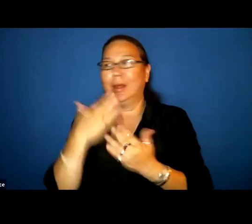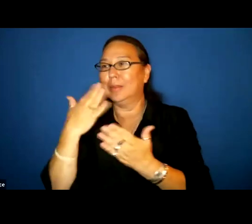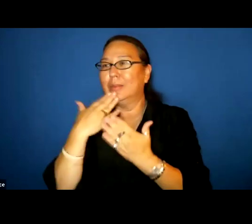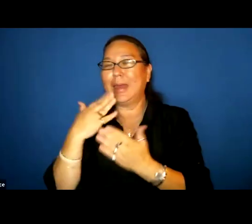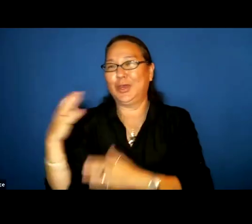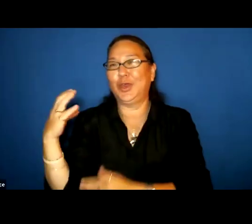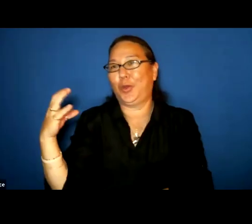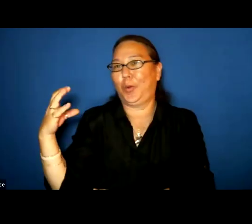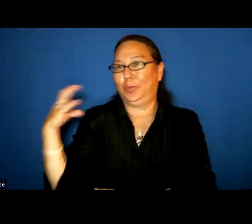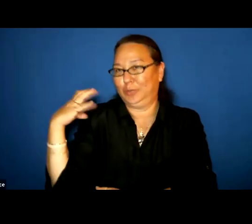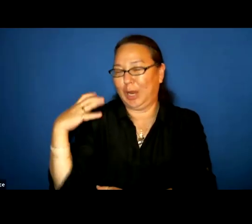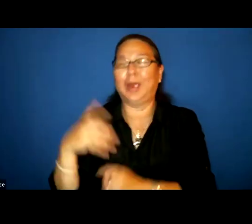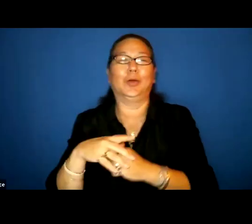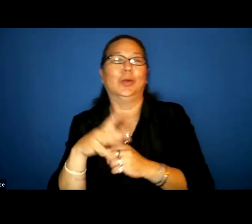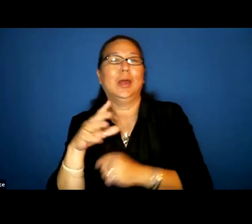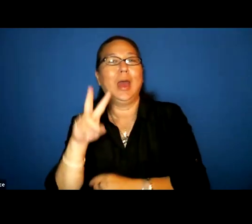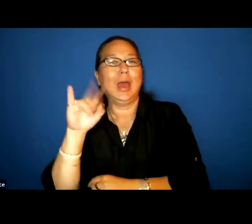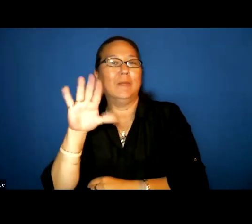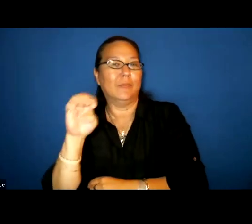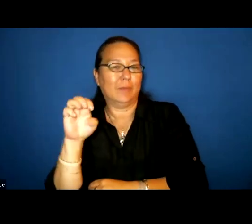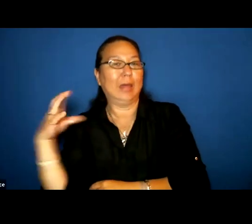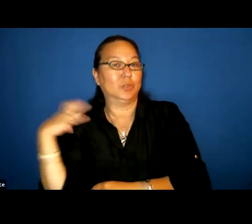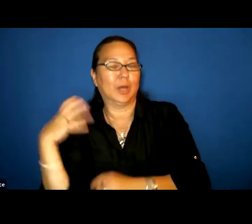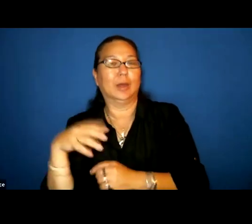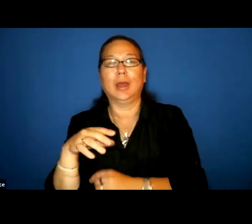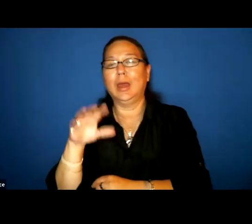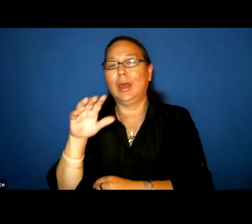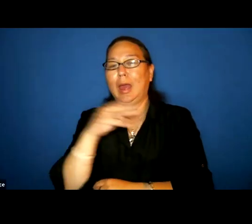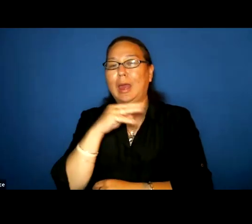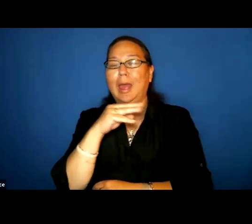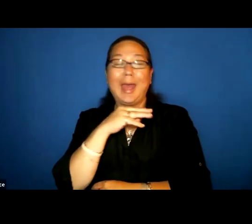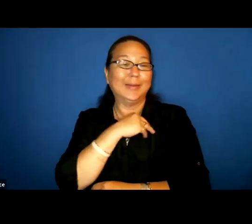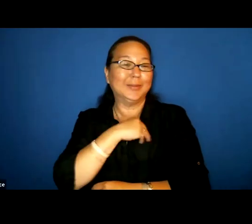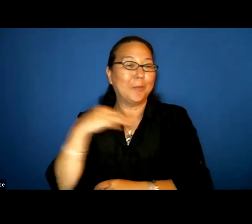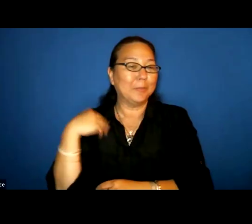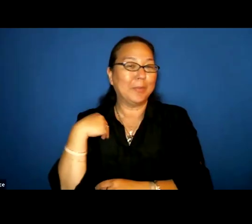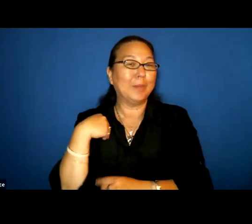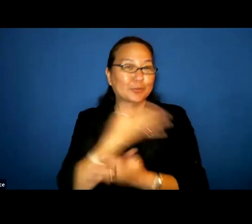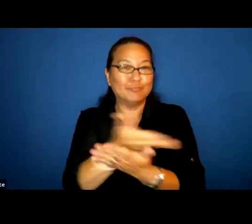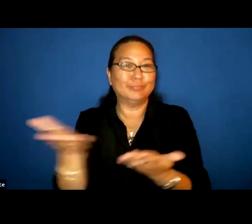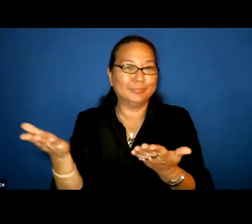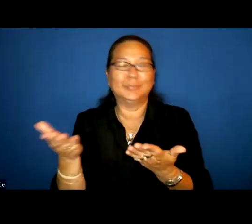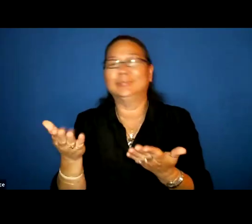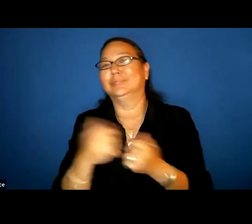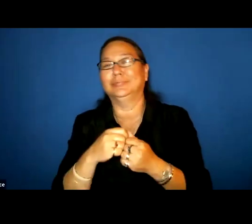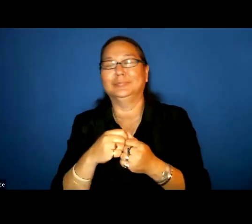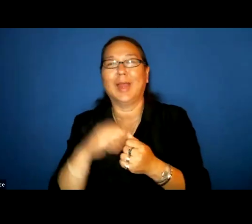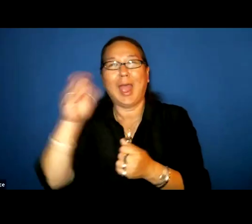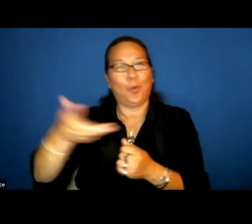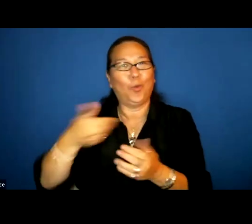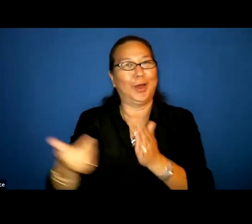Chair, Mr. Vice Chair, to Committee Member Tran, to new committee member Scarrett. Welcome. Thank you so